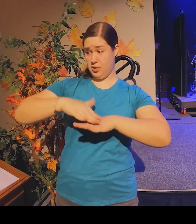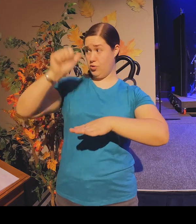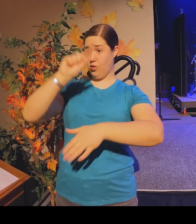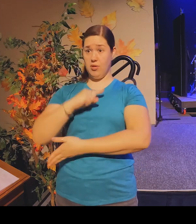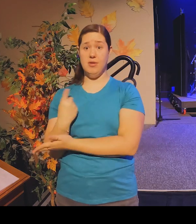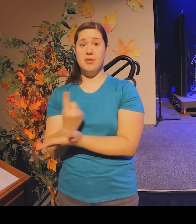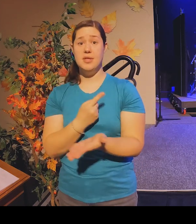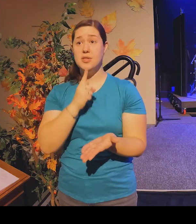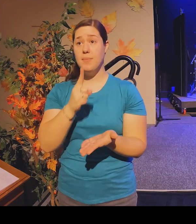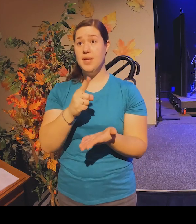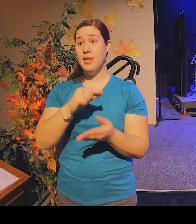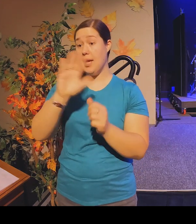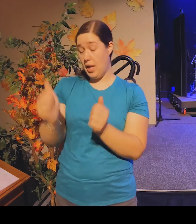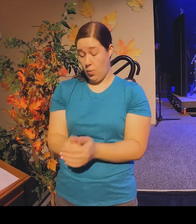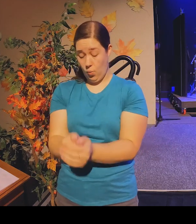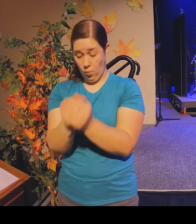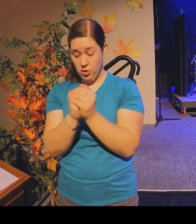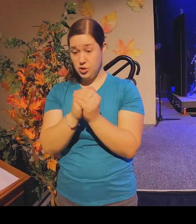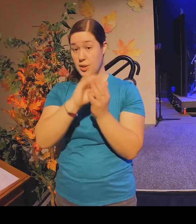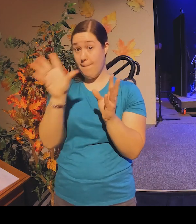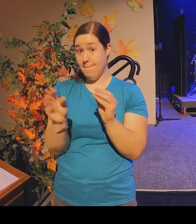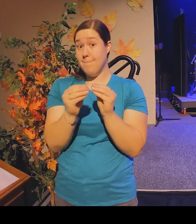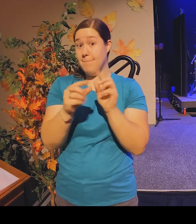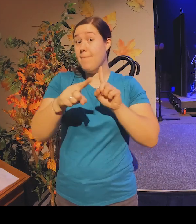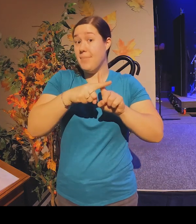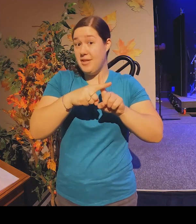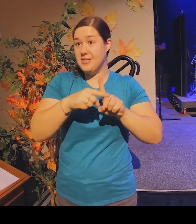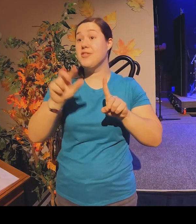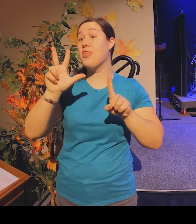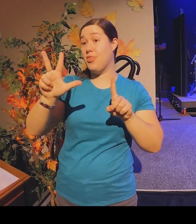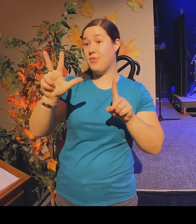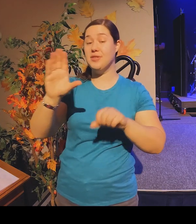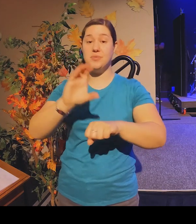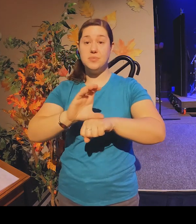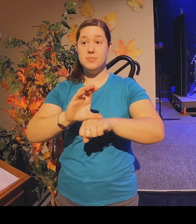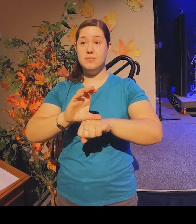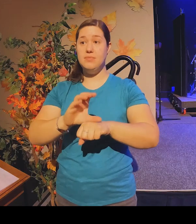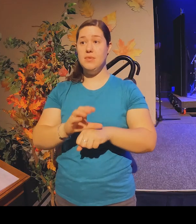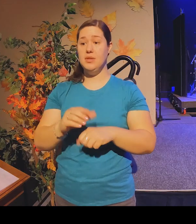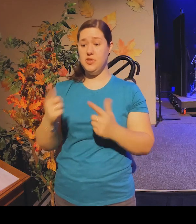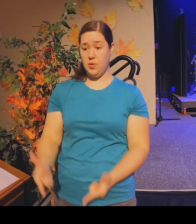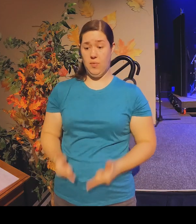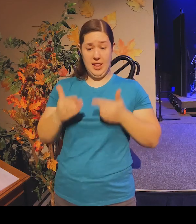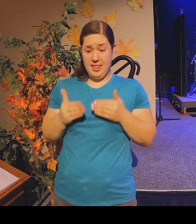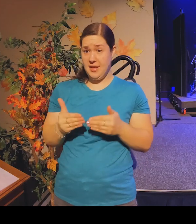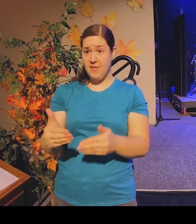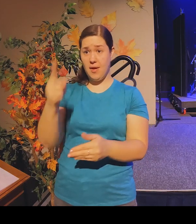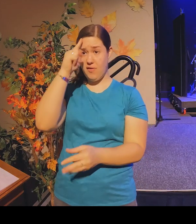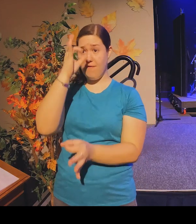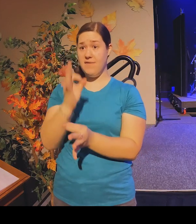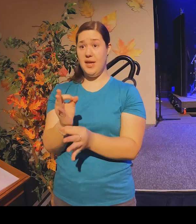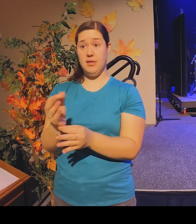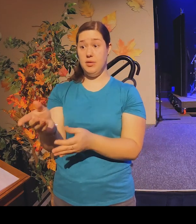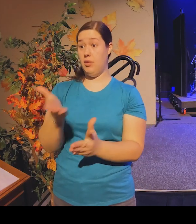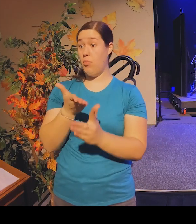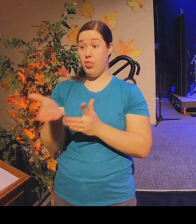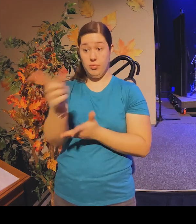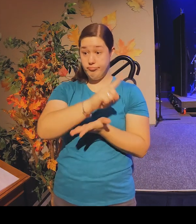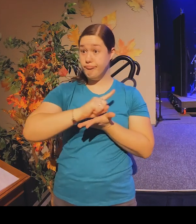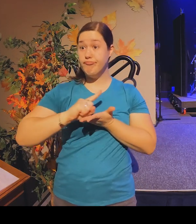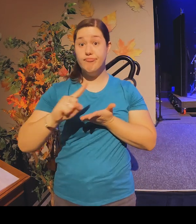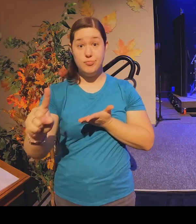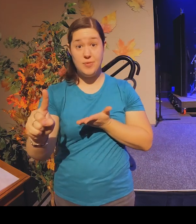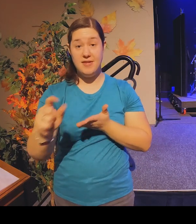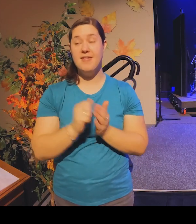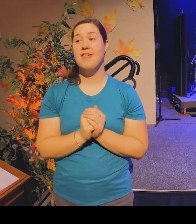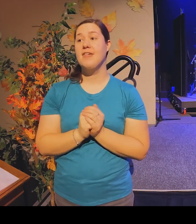continue to live in our faith, not just today, but throughout all the days of the week. And so as we open our hearts to God in this time of